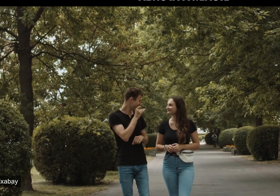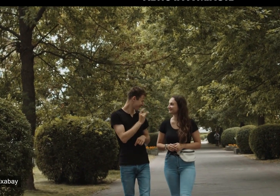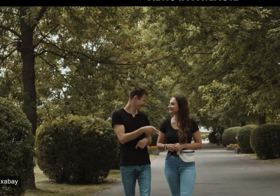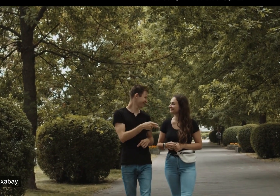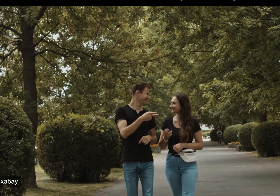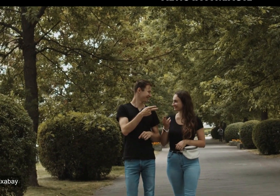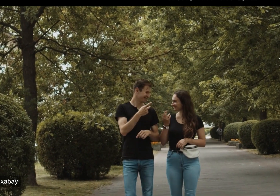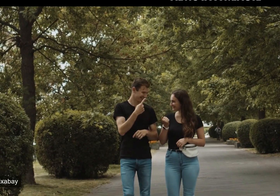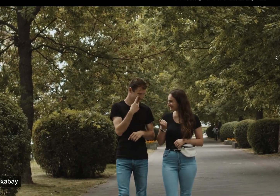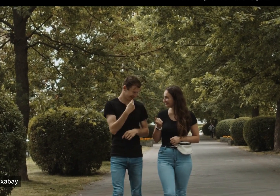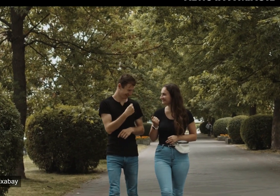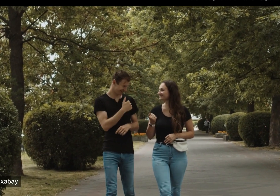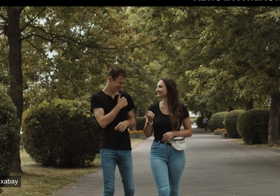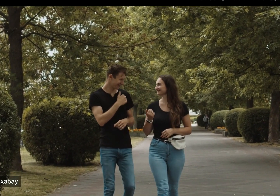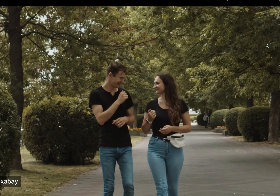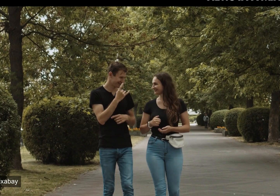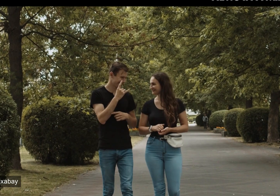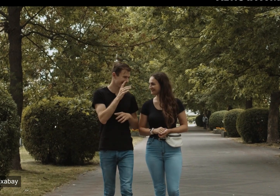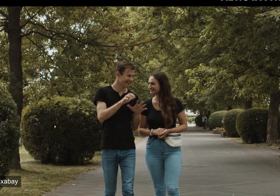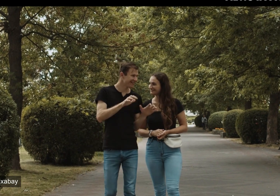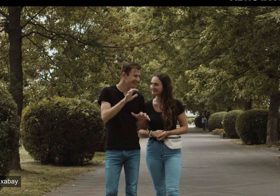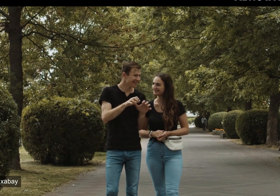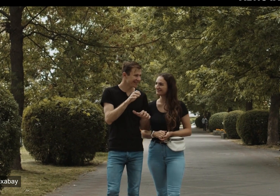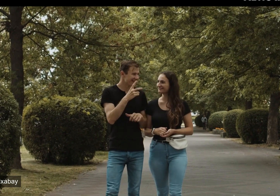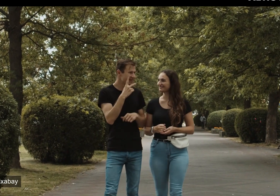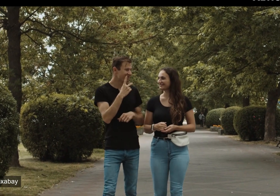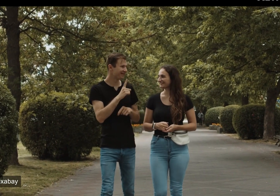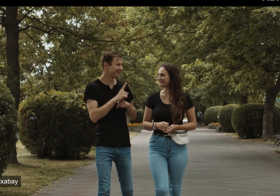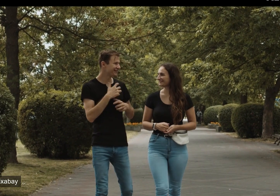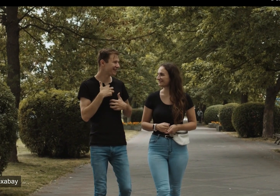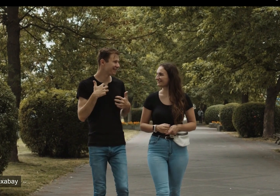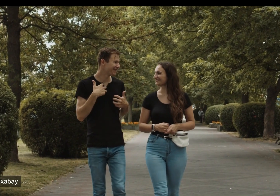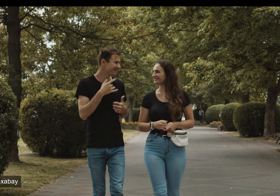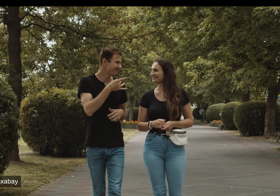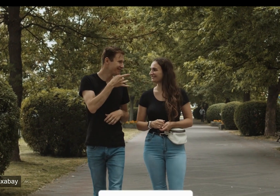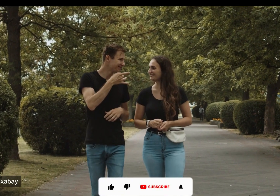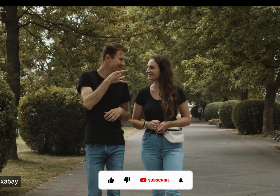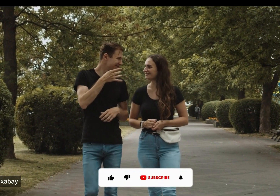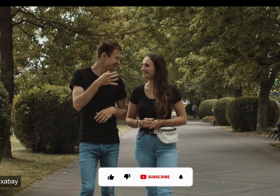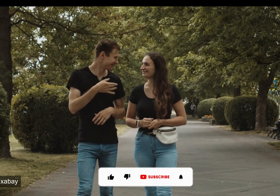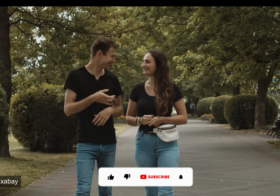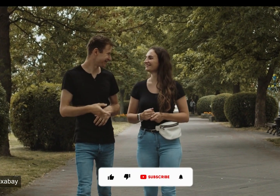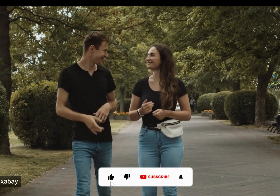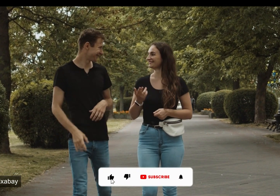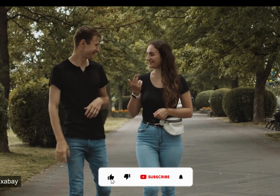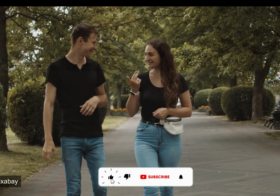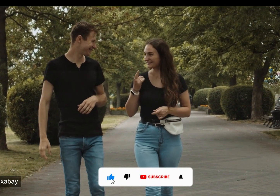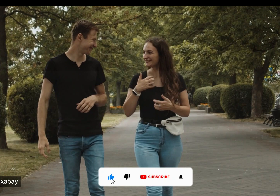it is not universally recognized, Justice Committee Chairperson Bulelani Magwanish said that government wanted to promote the language and its